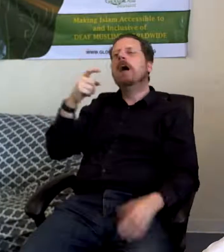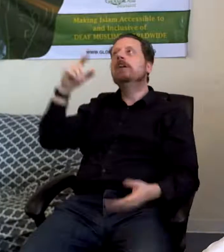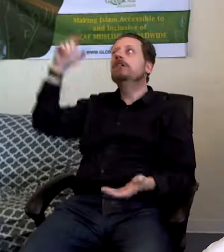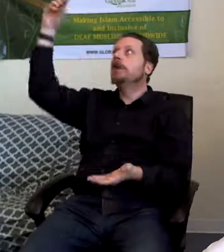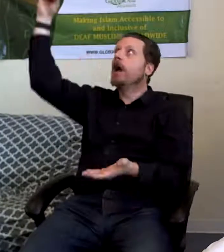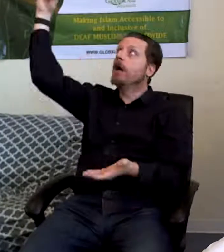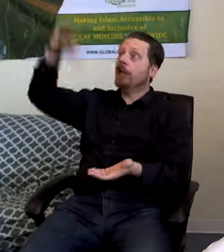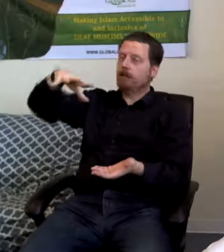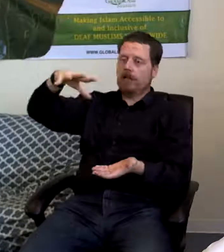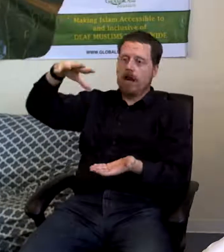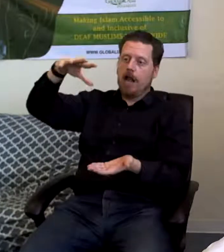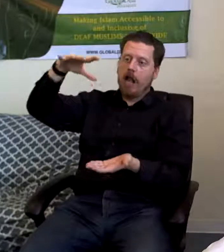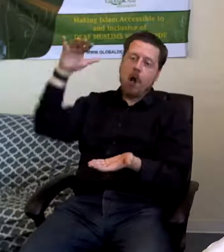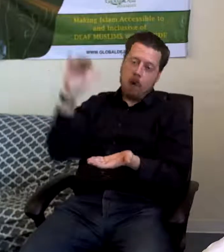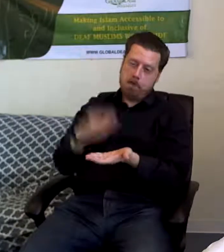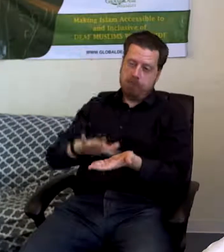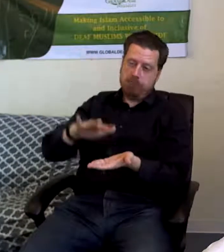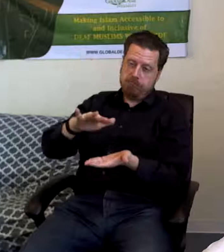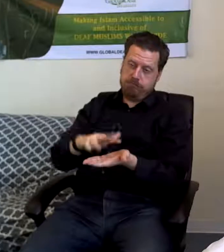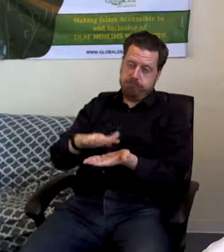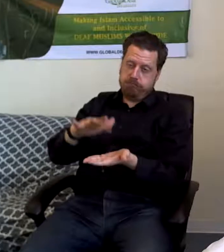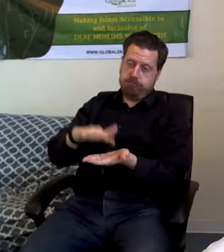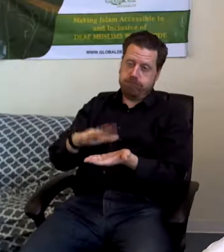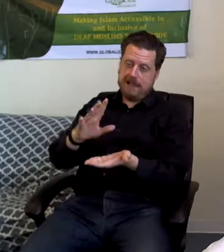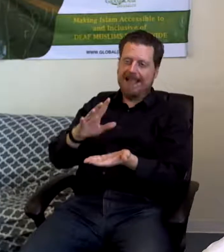sun, right?